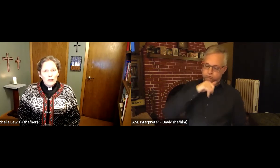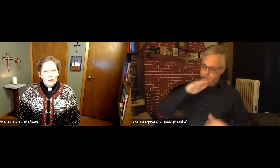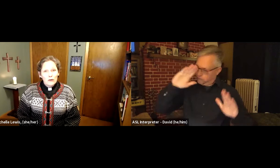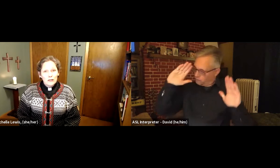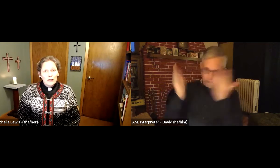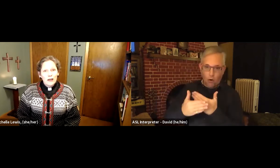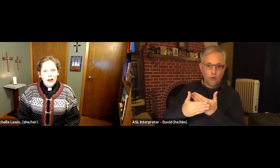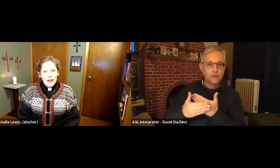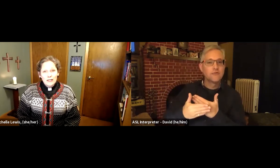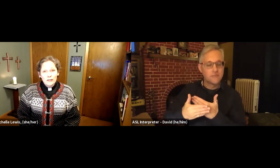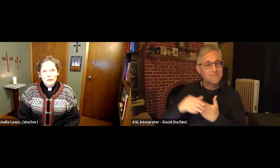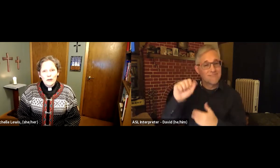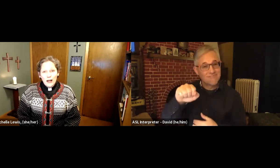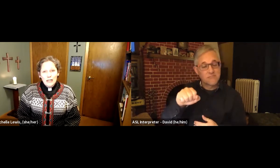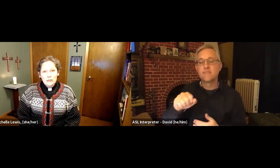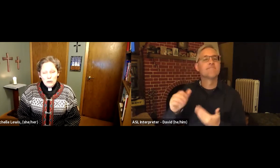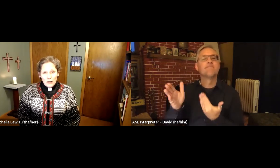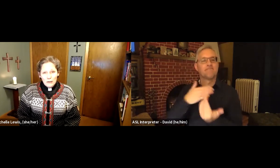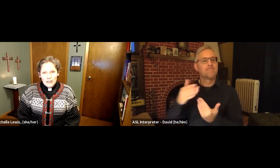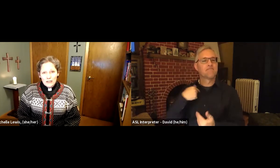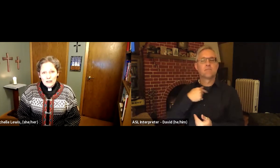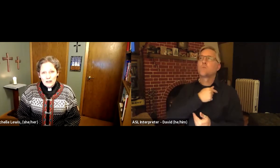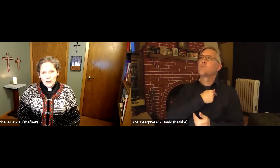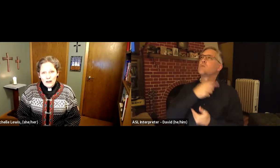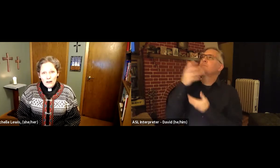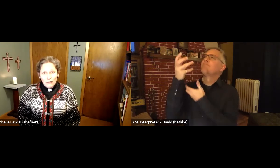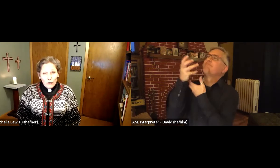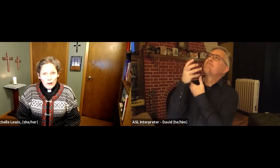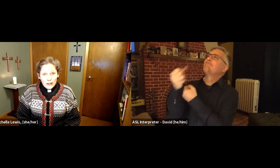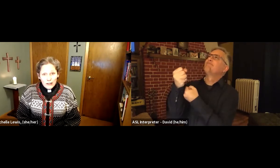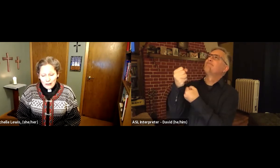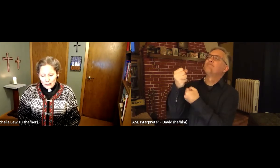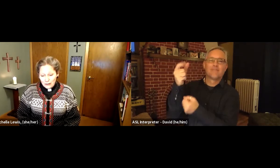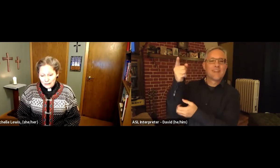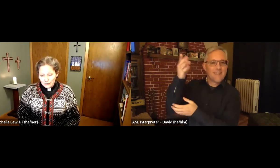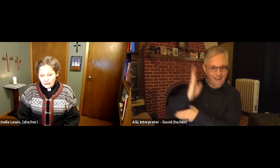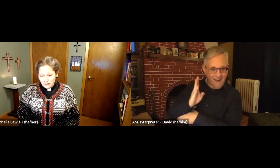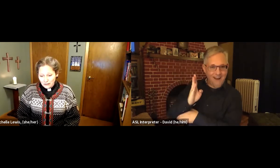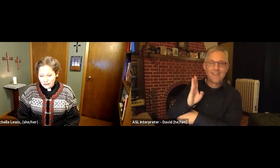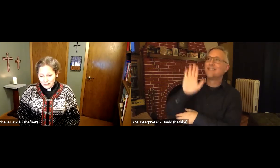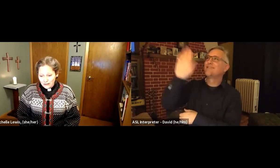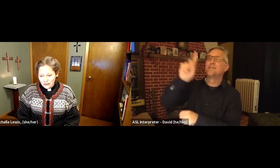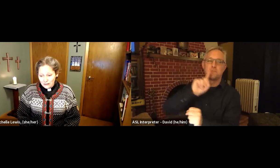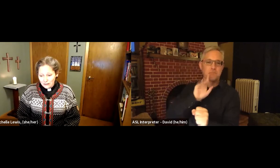we hold on to God's promise for one another.